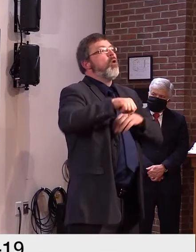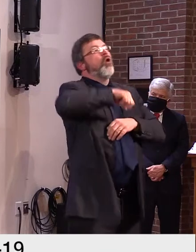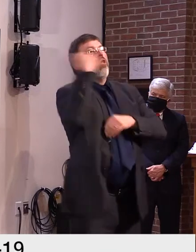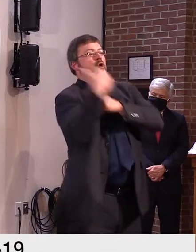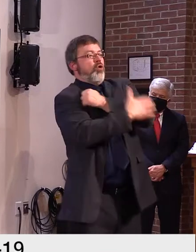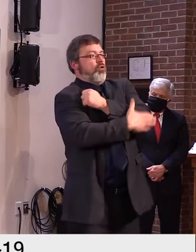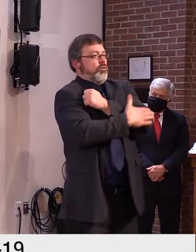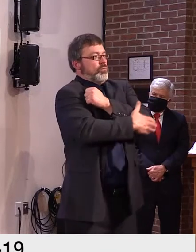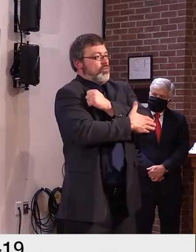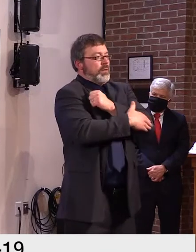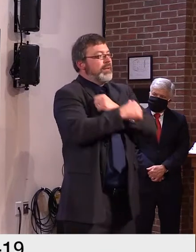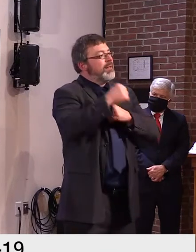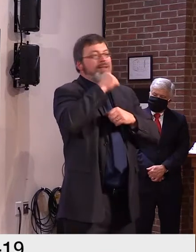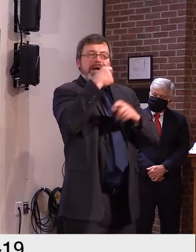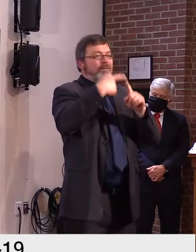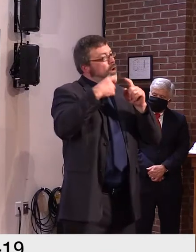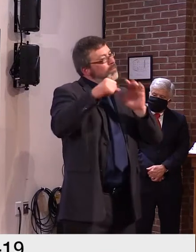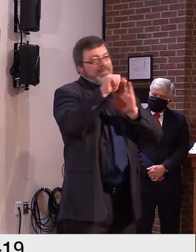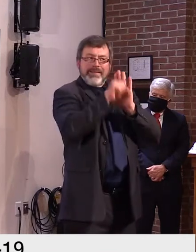country.